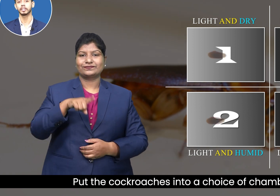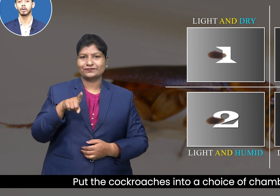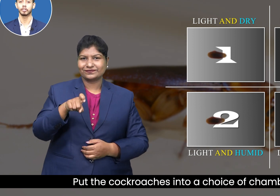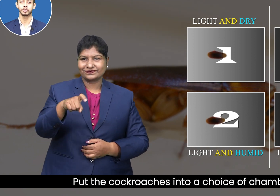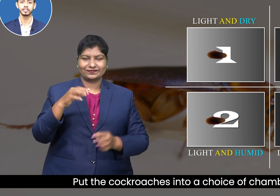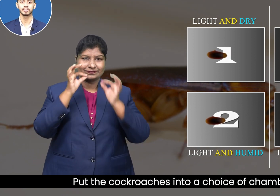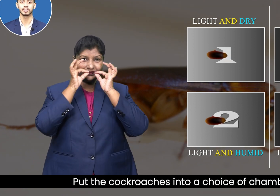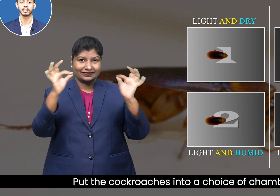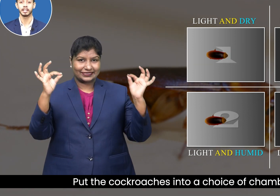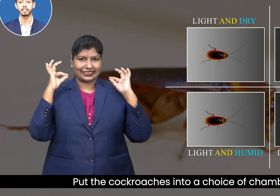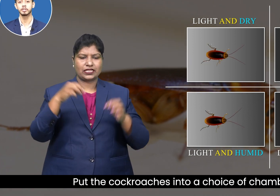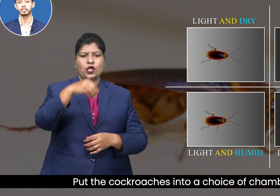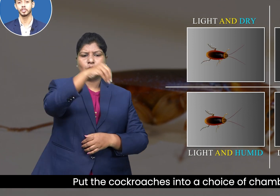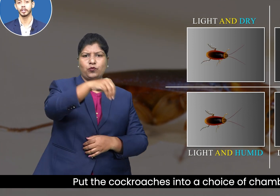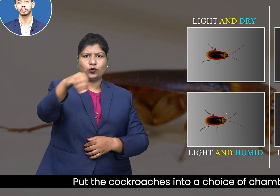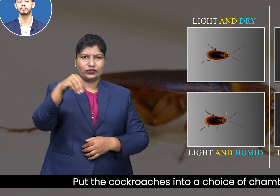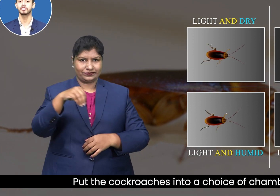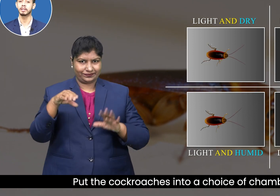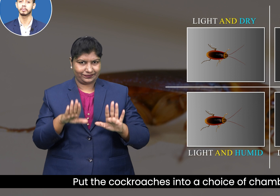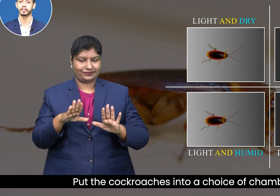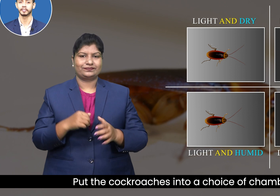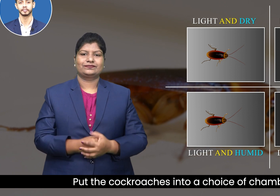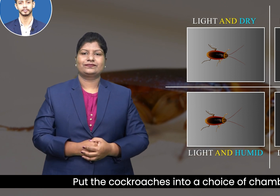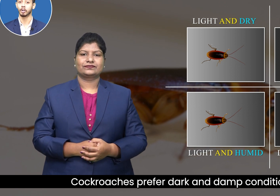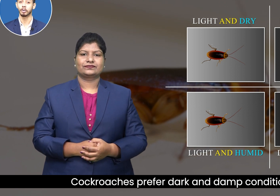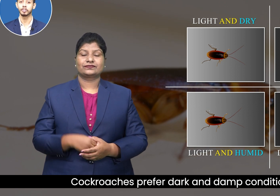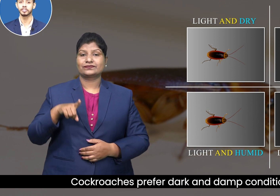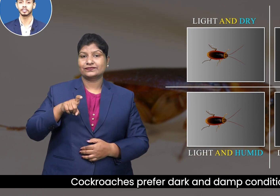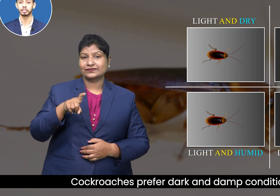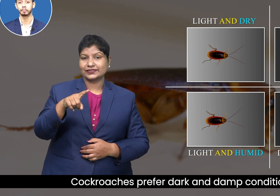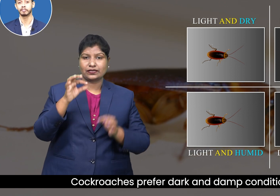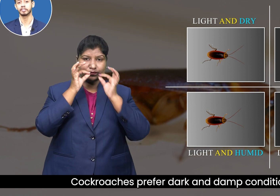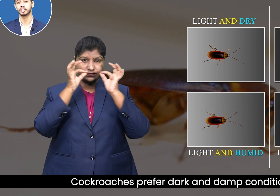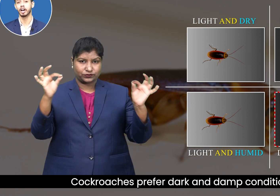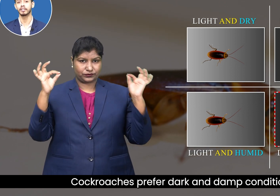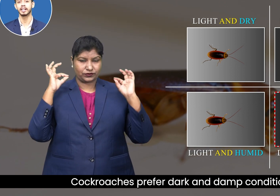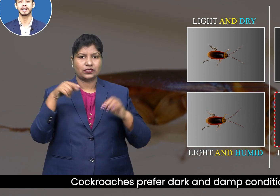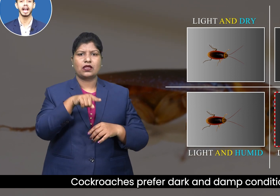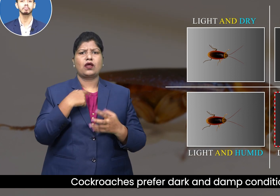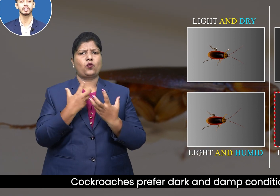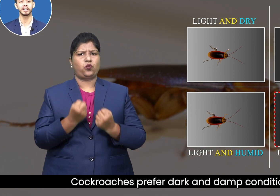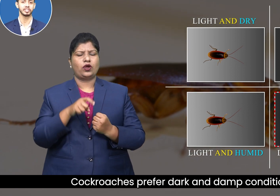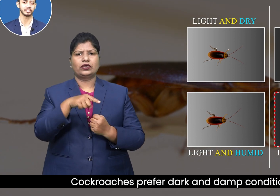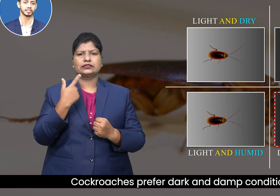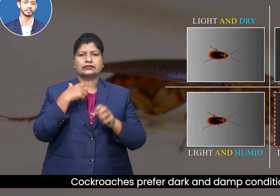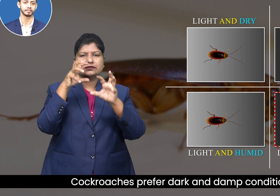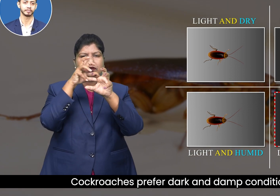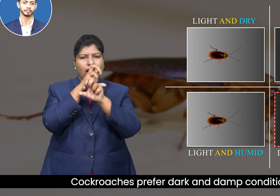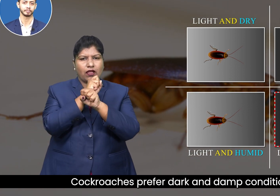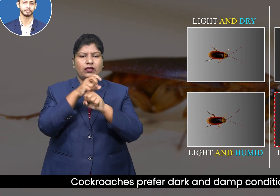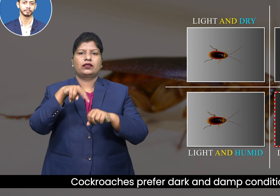Put the cockroaches into a choice of chamber. Cockroaches prefer dark and damp